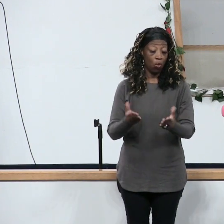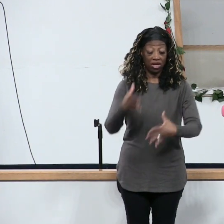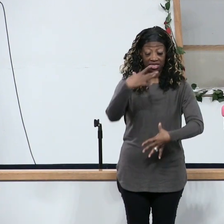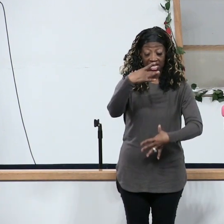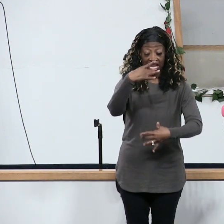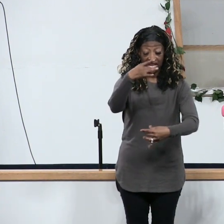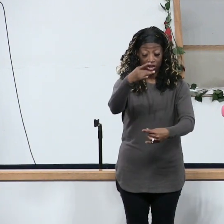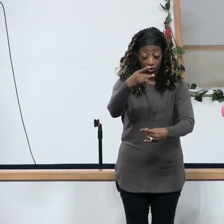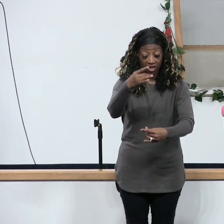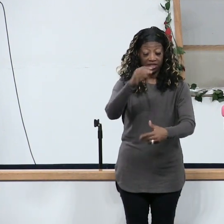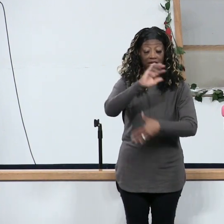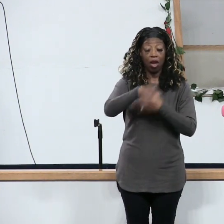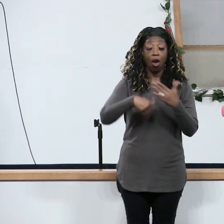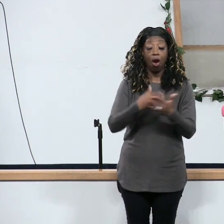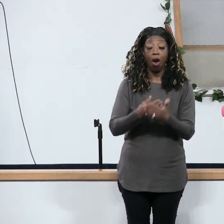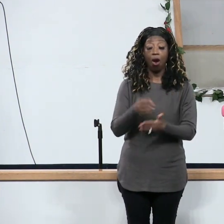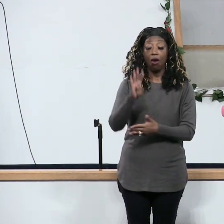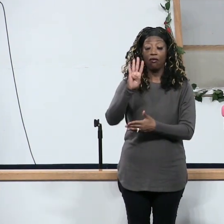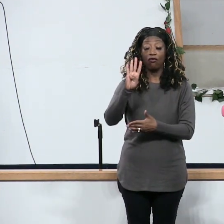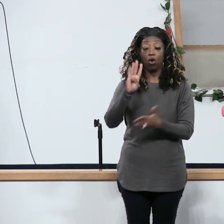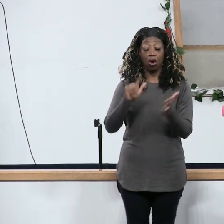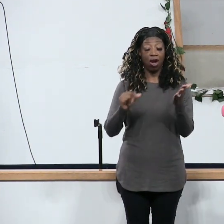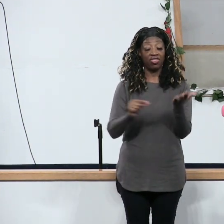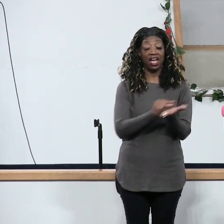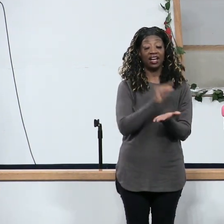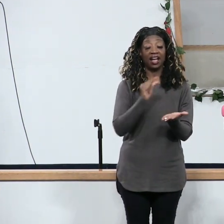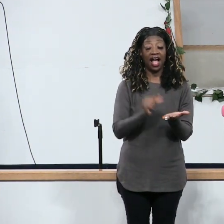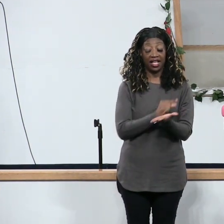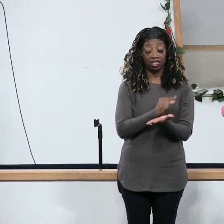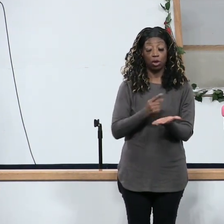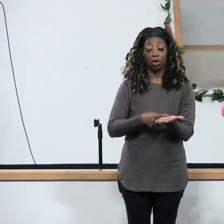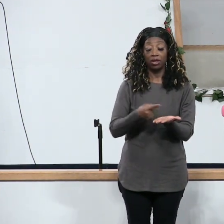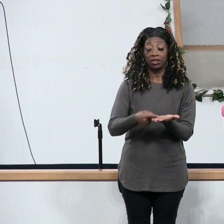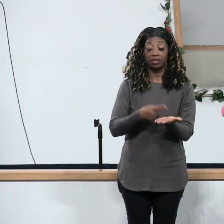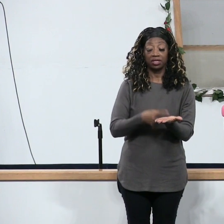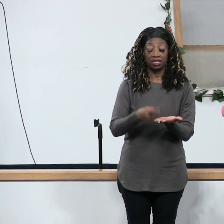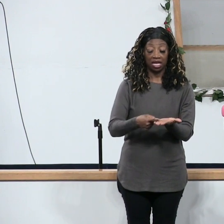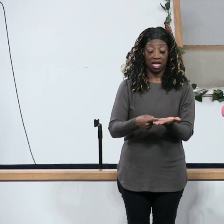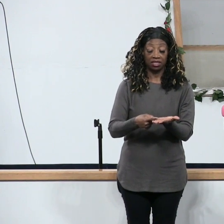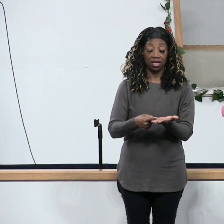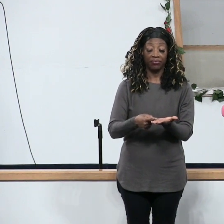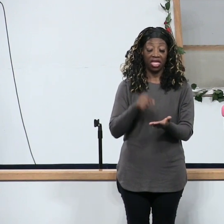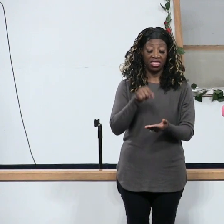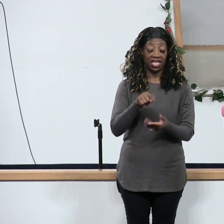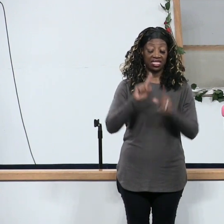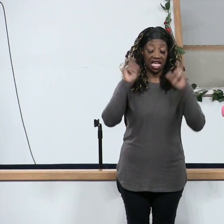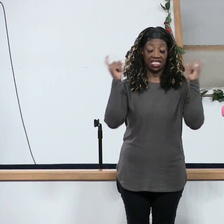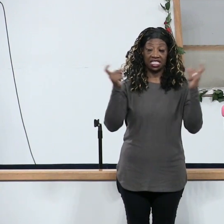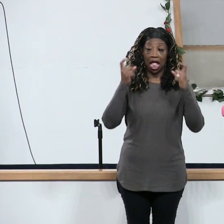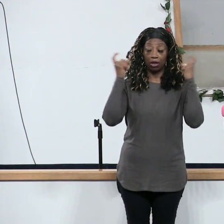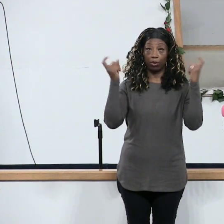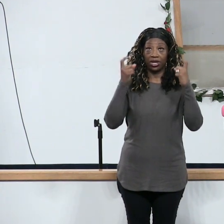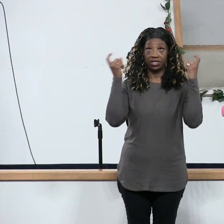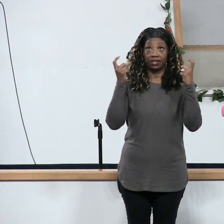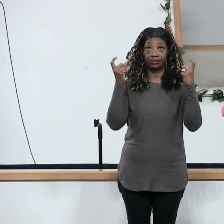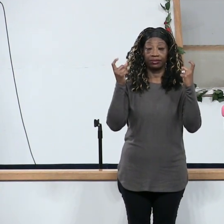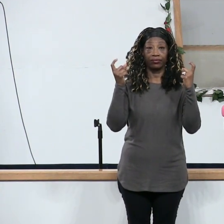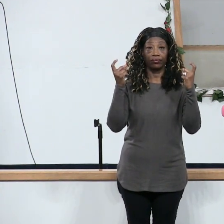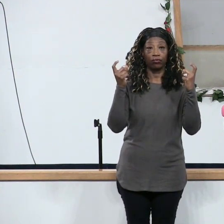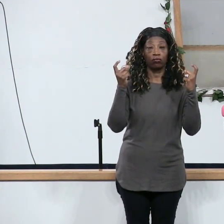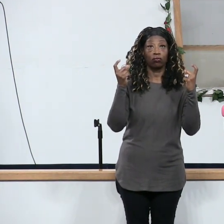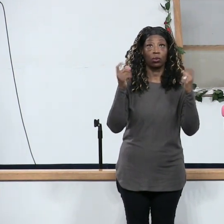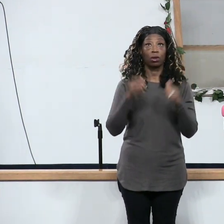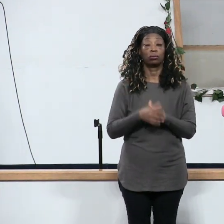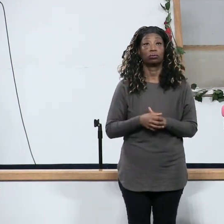all four of the Gospels talk about this Passover celebration. With some authors giving